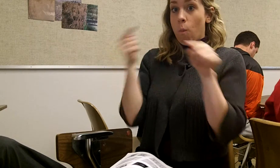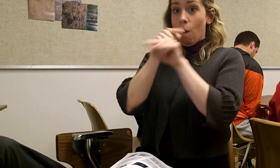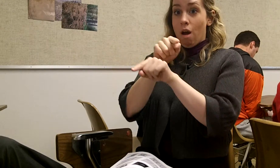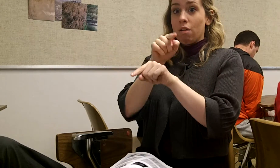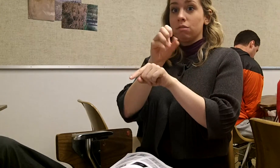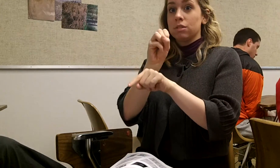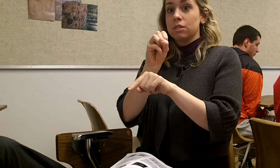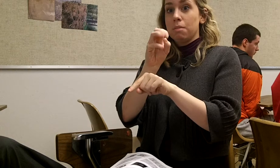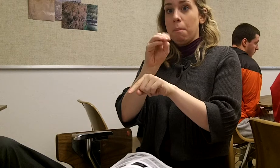a second SMAD,